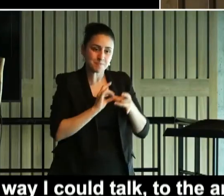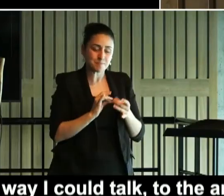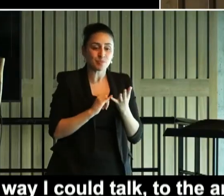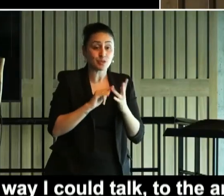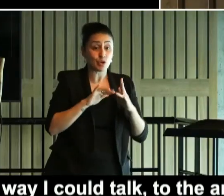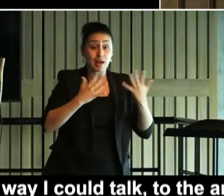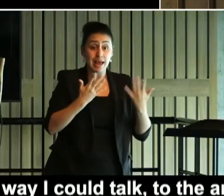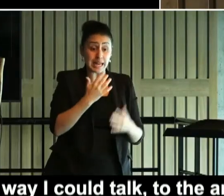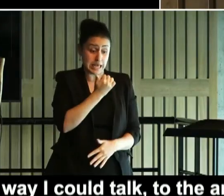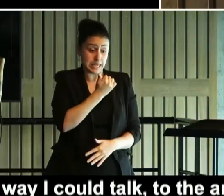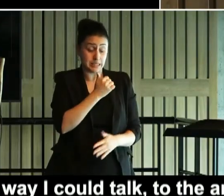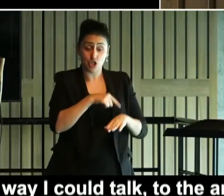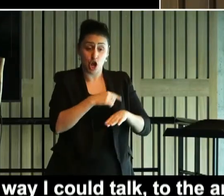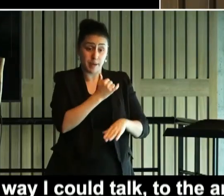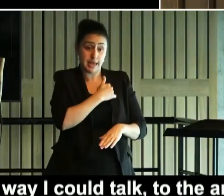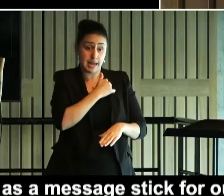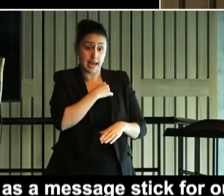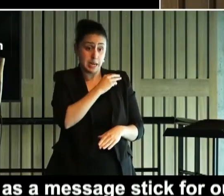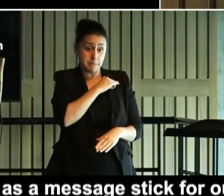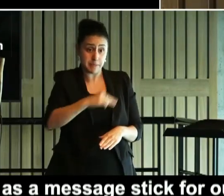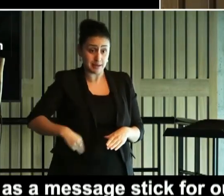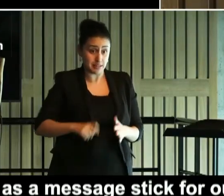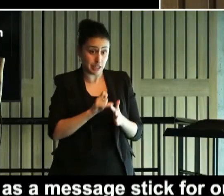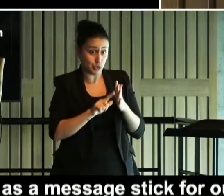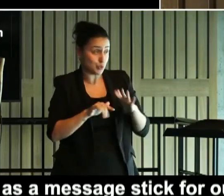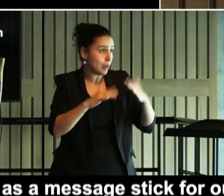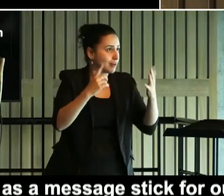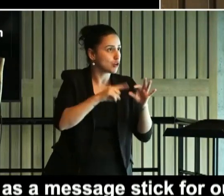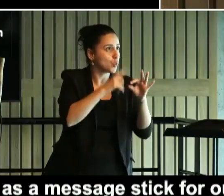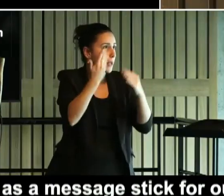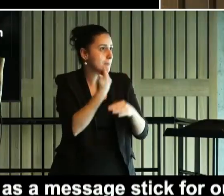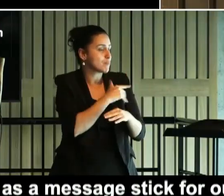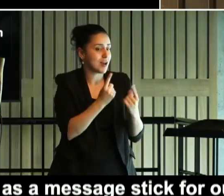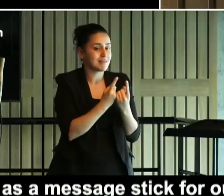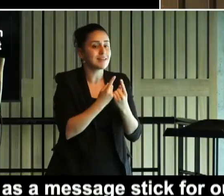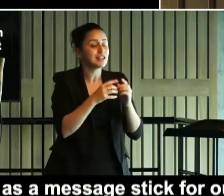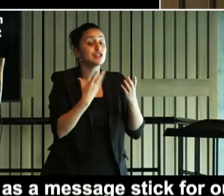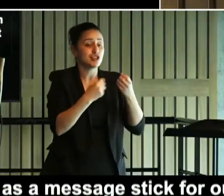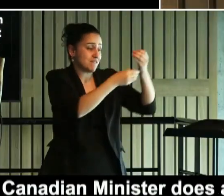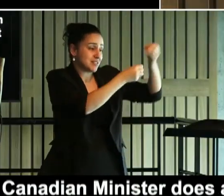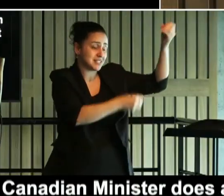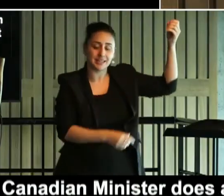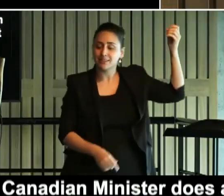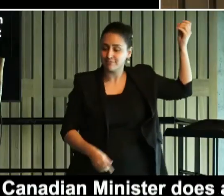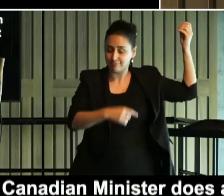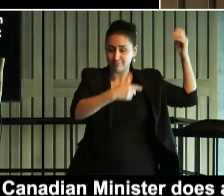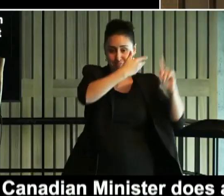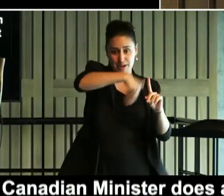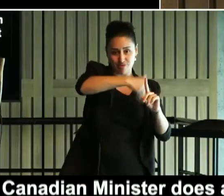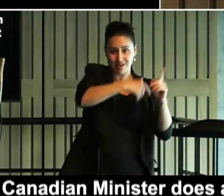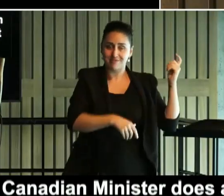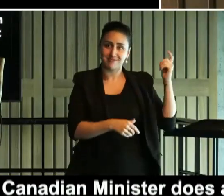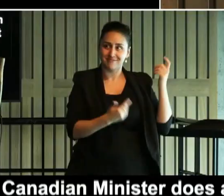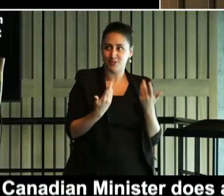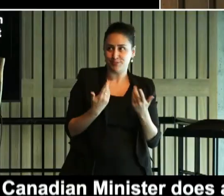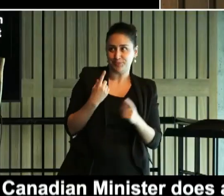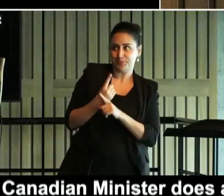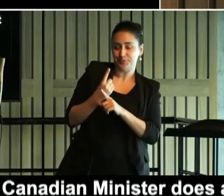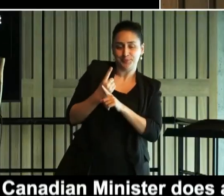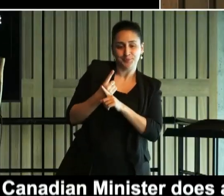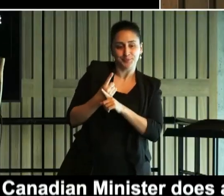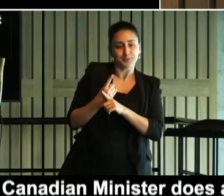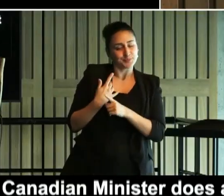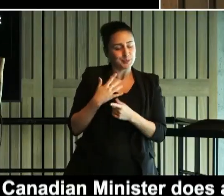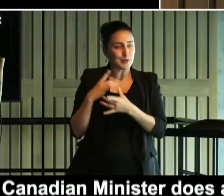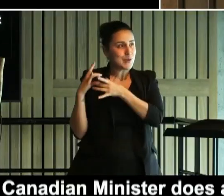anything around Pride, she does it in front of the artwork. So I tried to take that opportunity to share and connect our cultures and